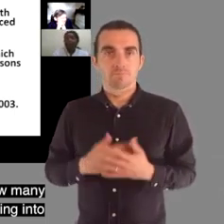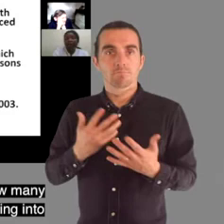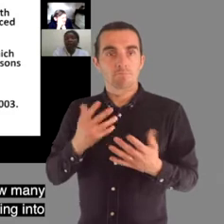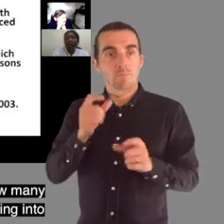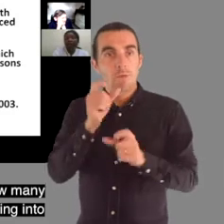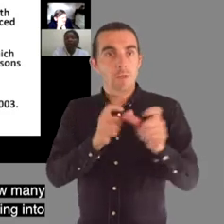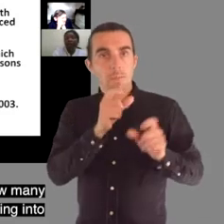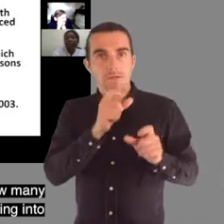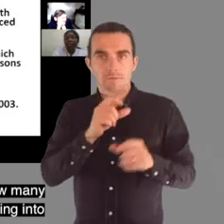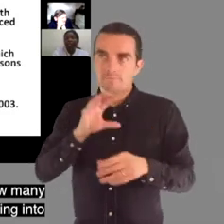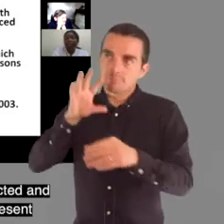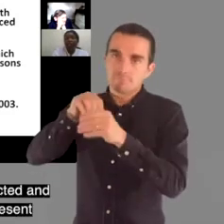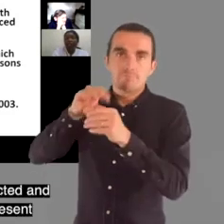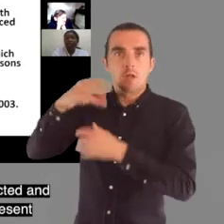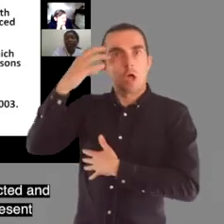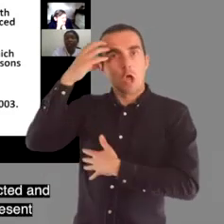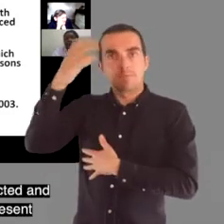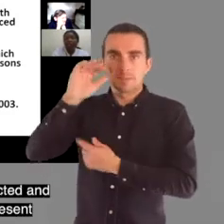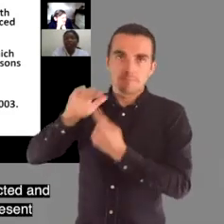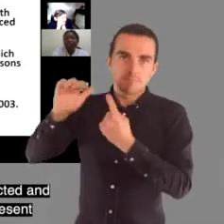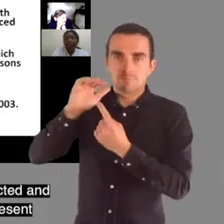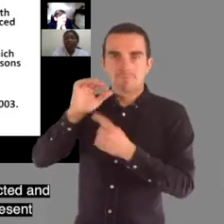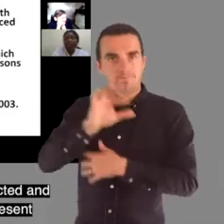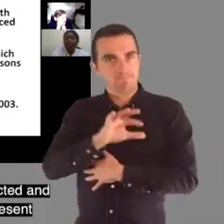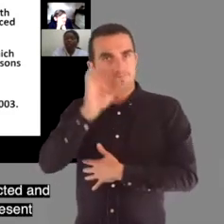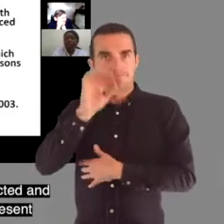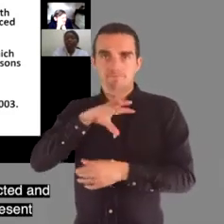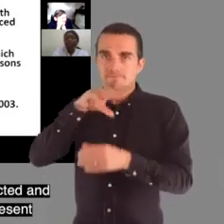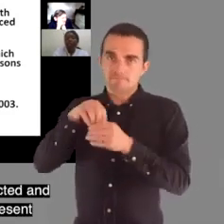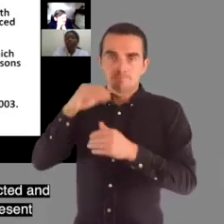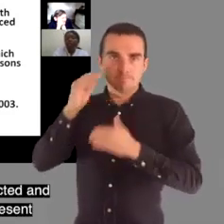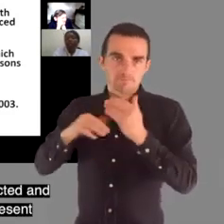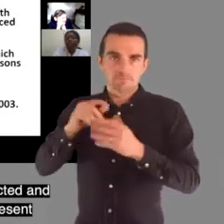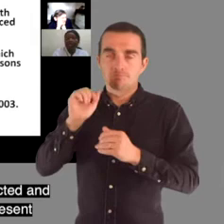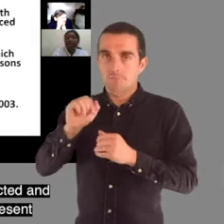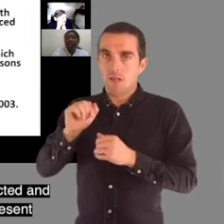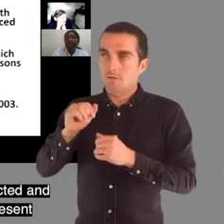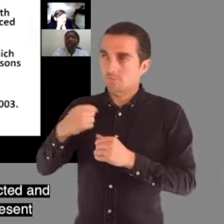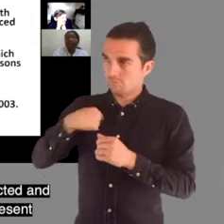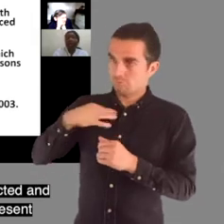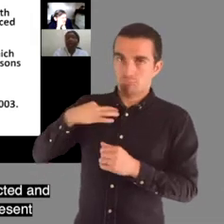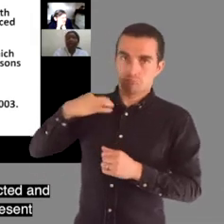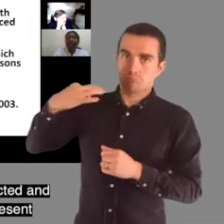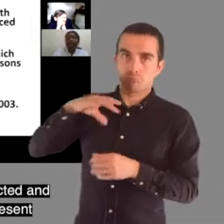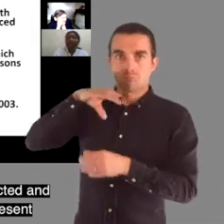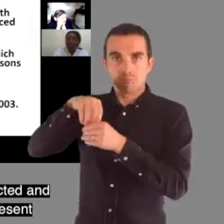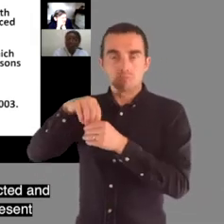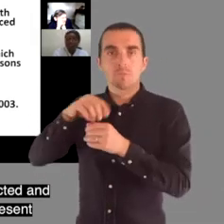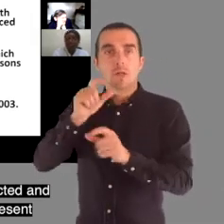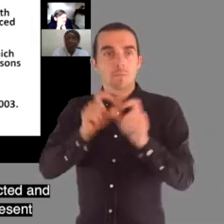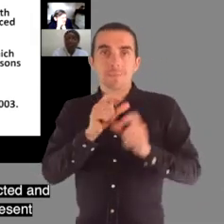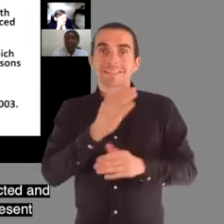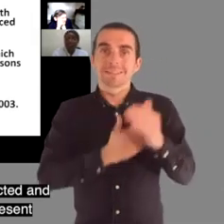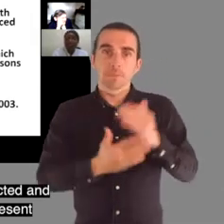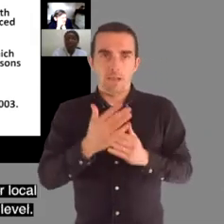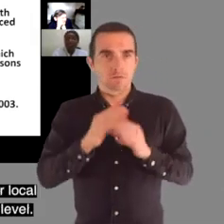now going into government positions, being elected and being even